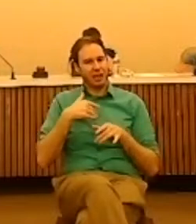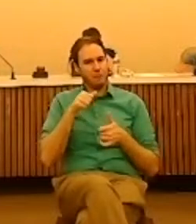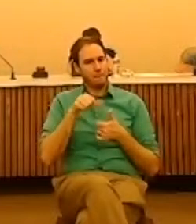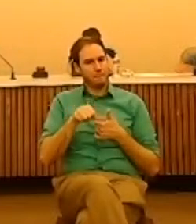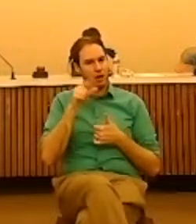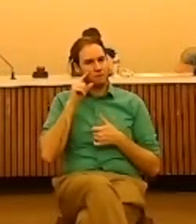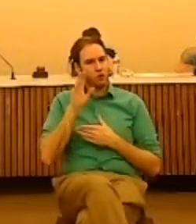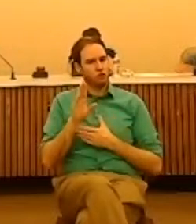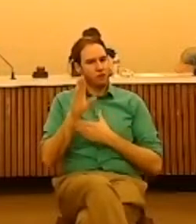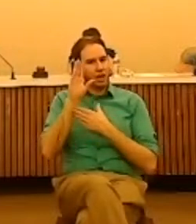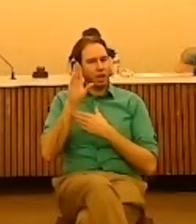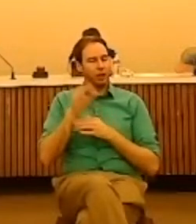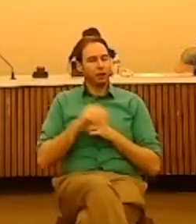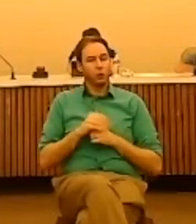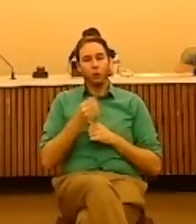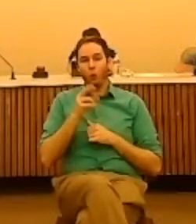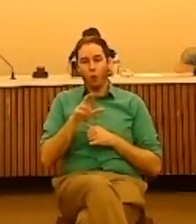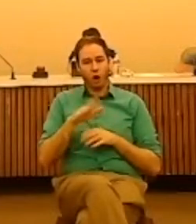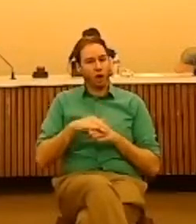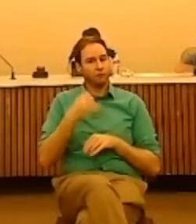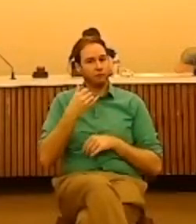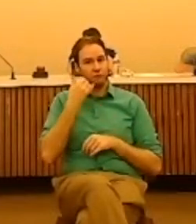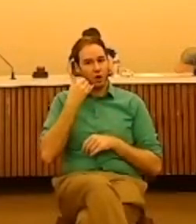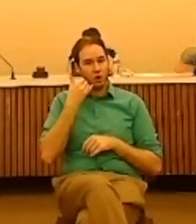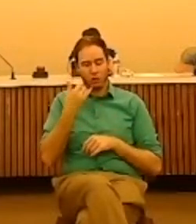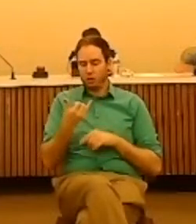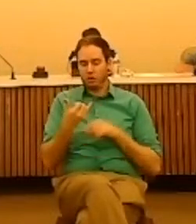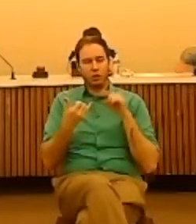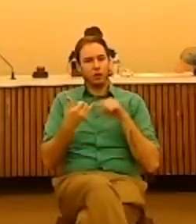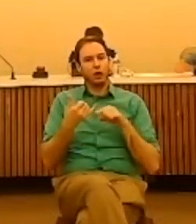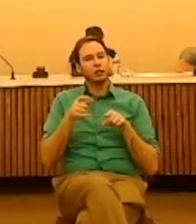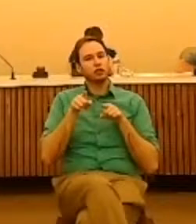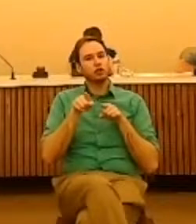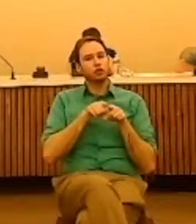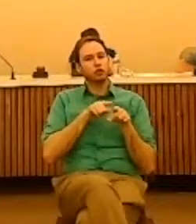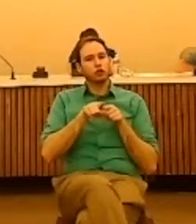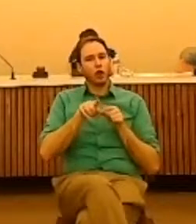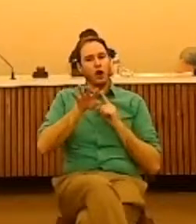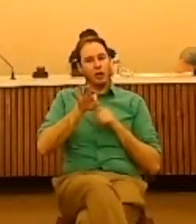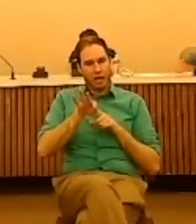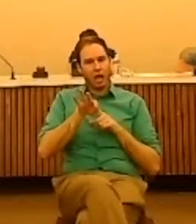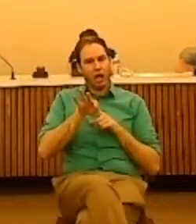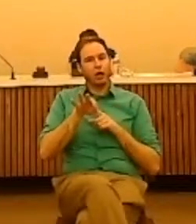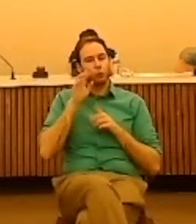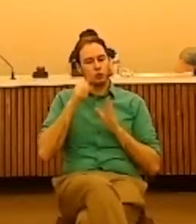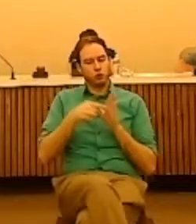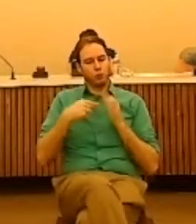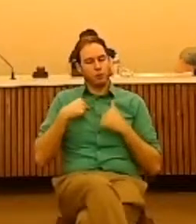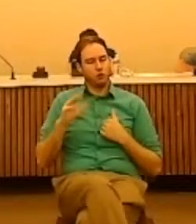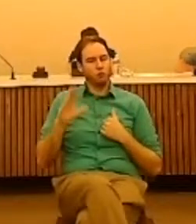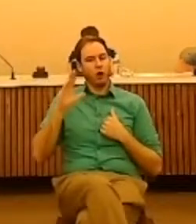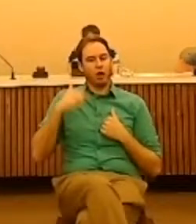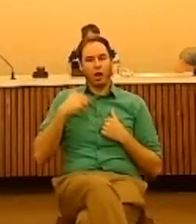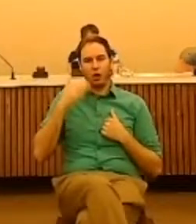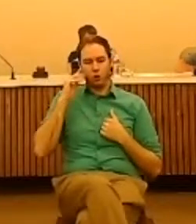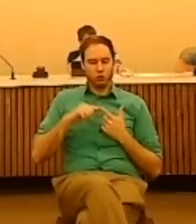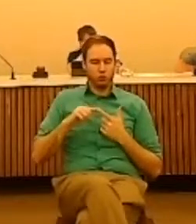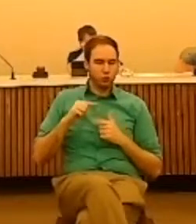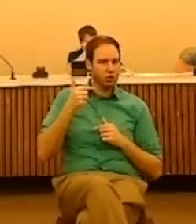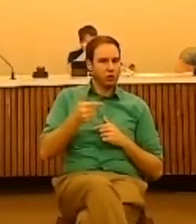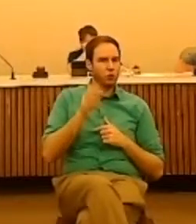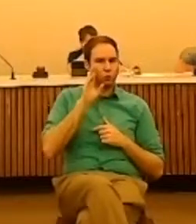if you're on phone, you can hit *9 to raise your hand. And once it's your